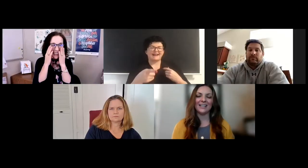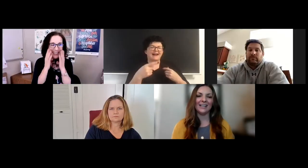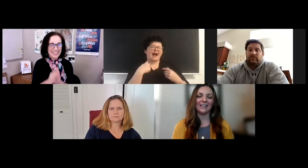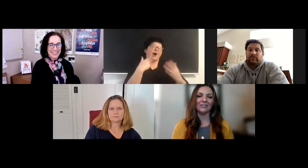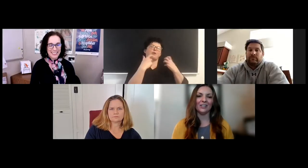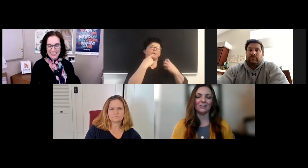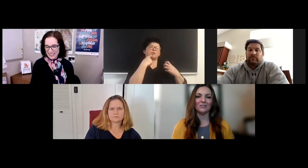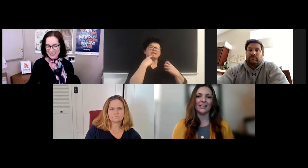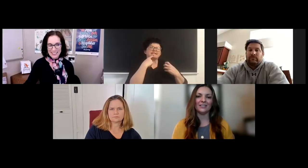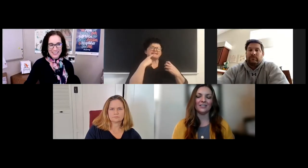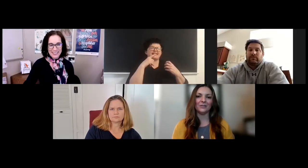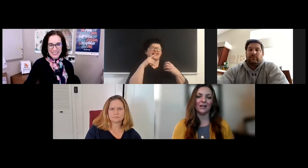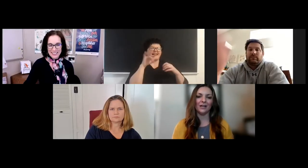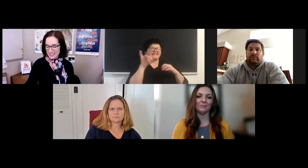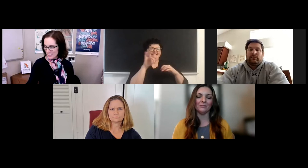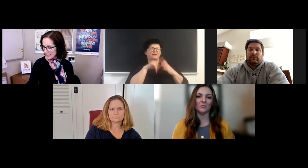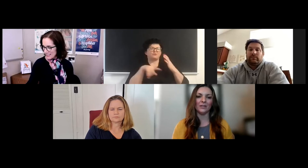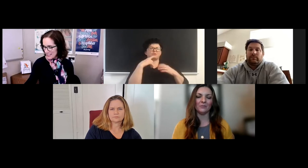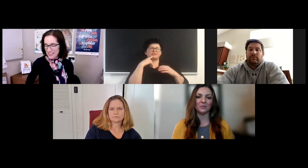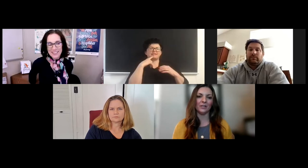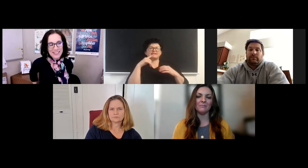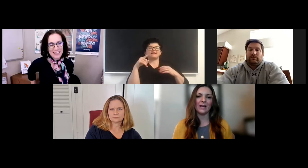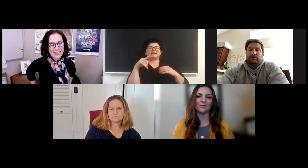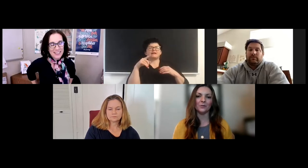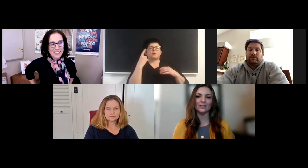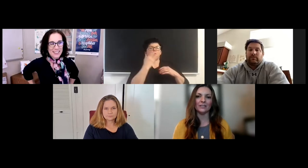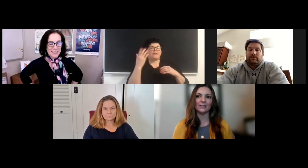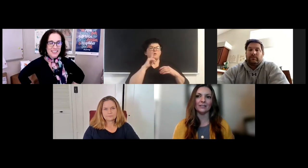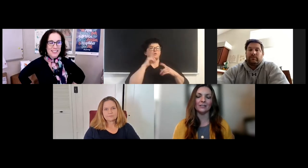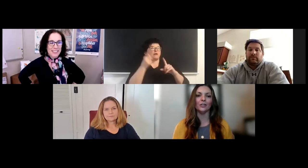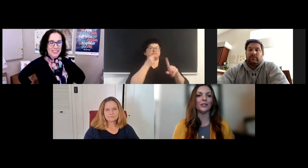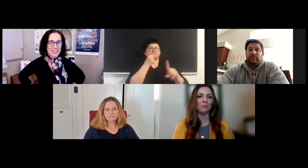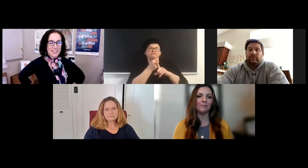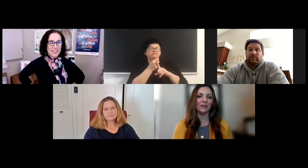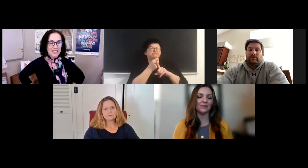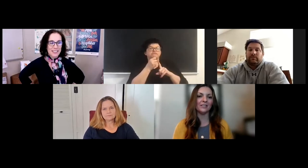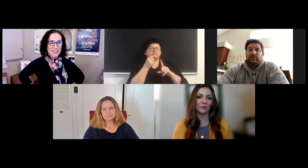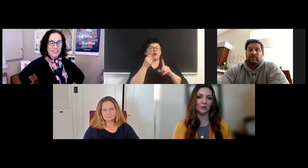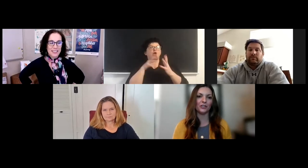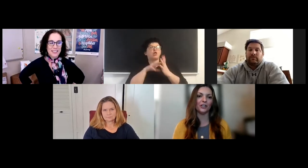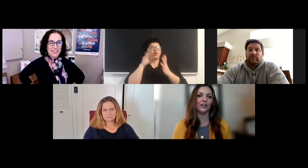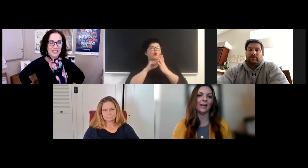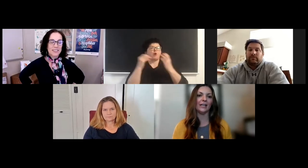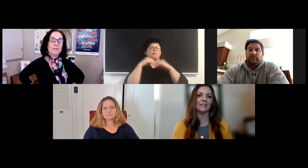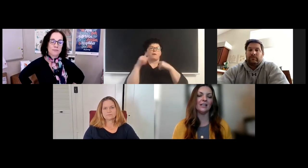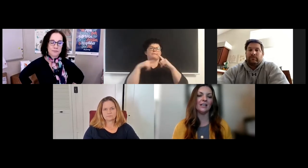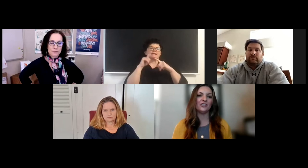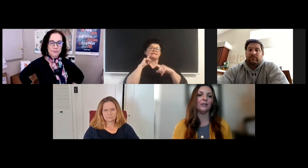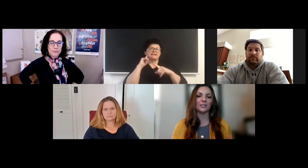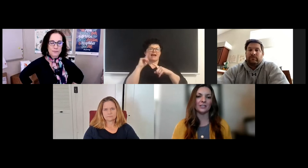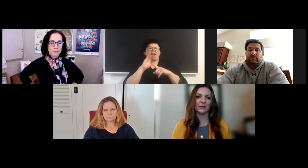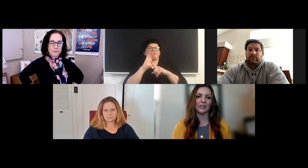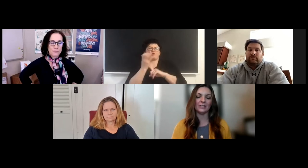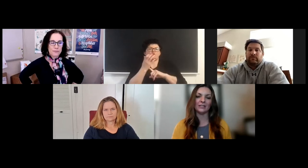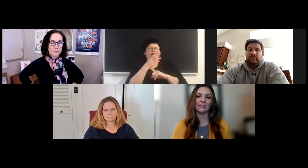going to say kind of along those lines too. One thing that was really impactful is learning more about the deaf culture and